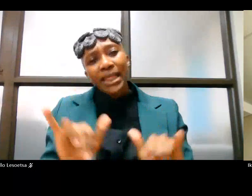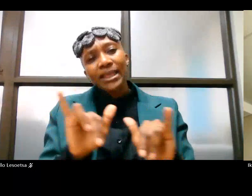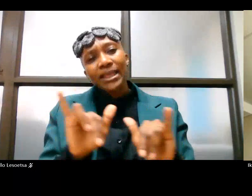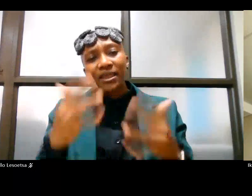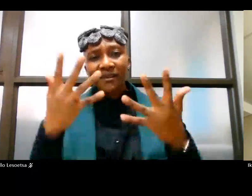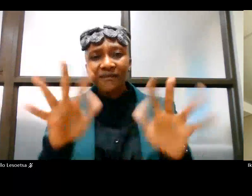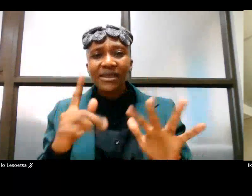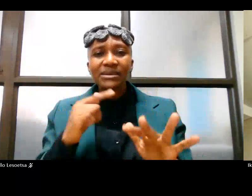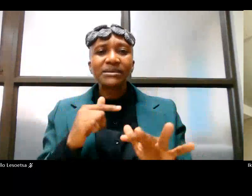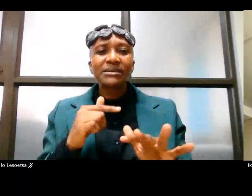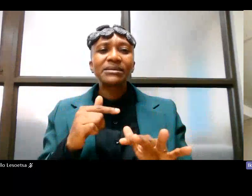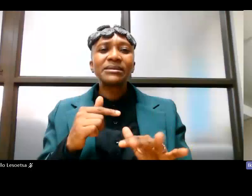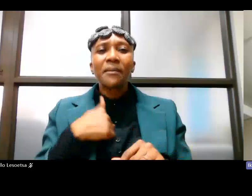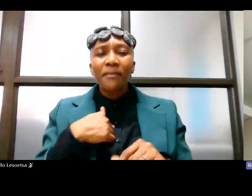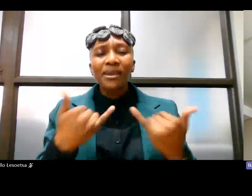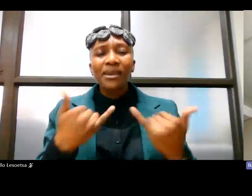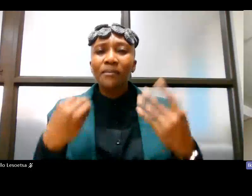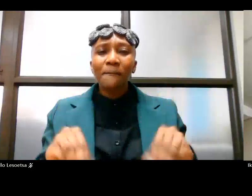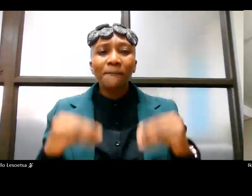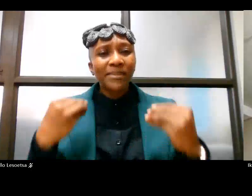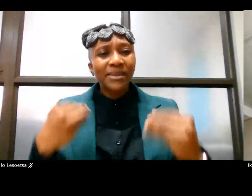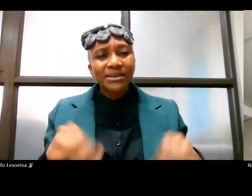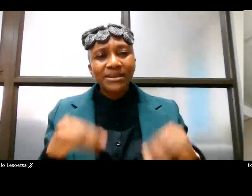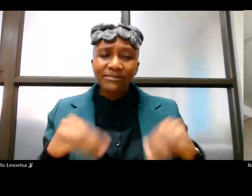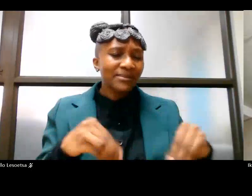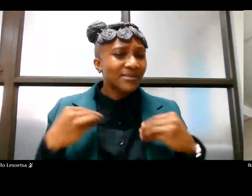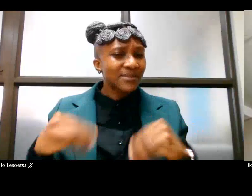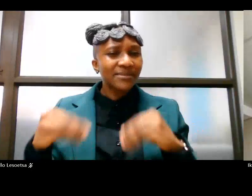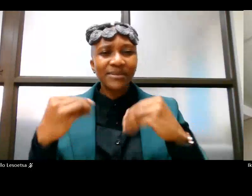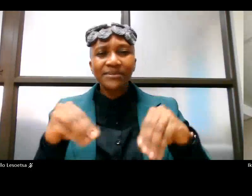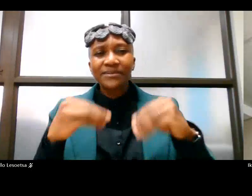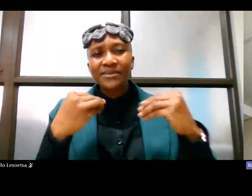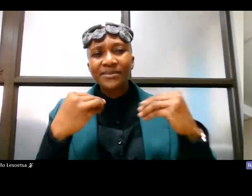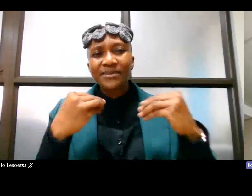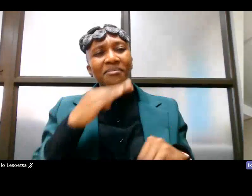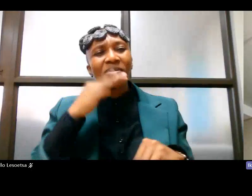I'm getting to do. It feels like it's unending.